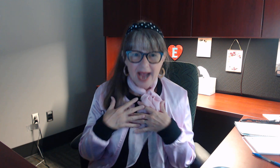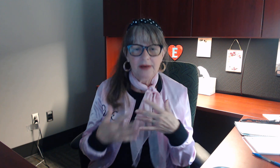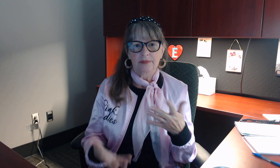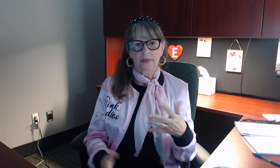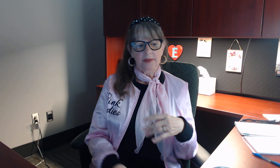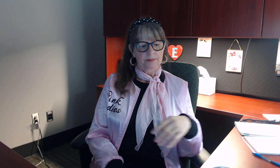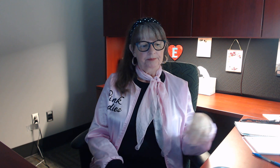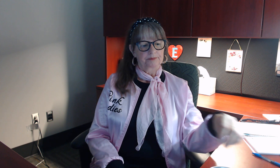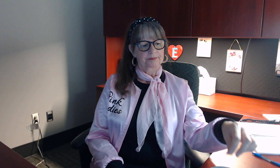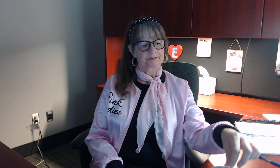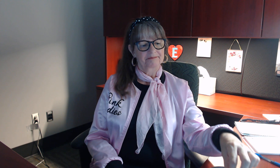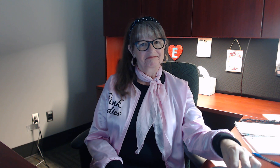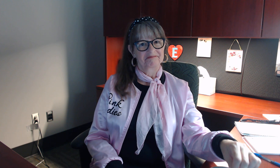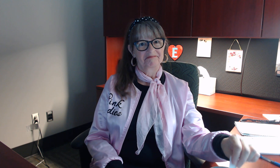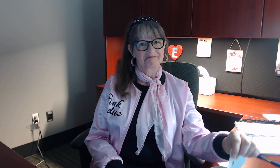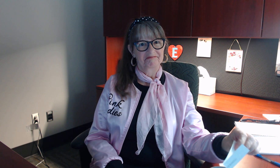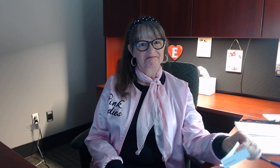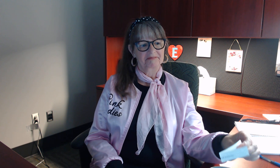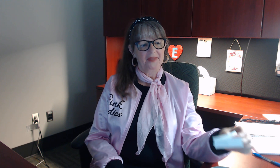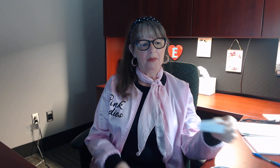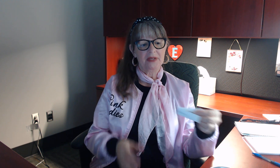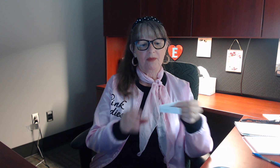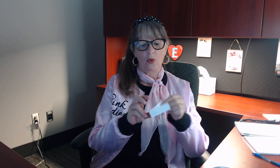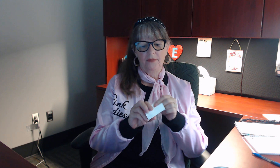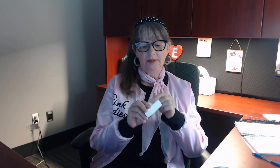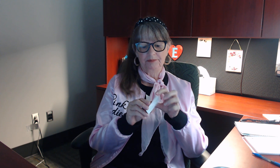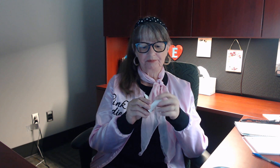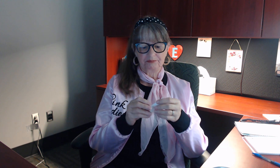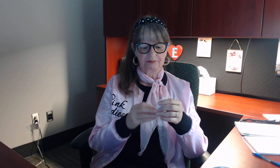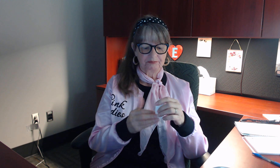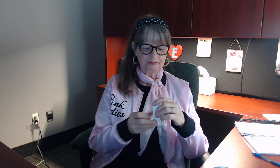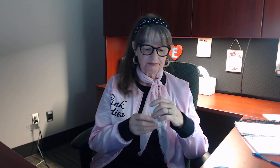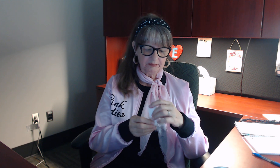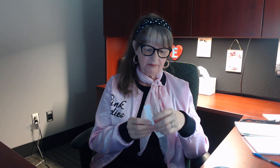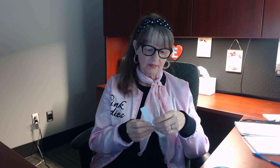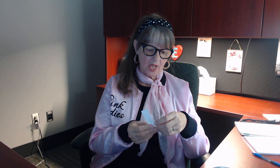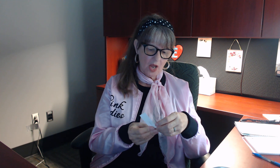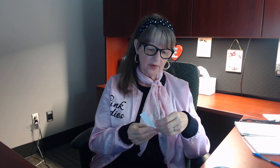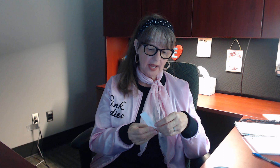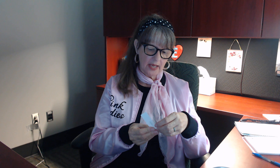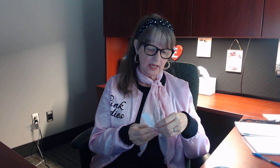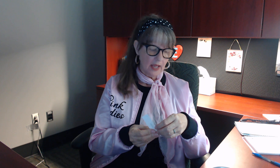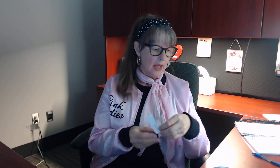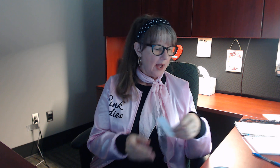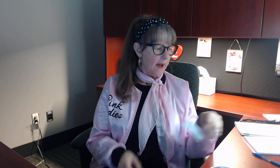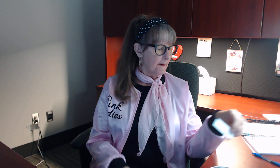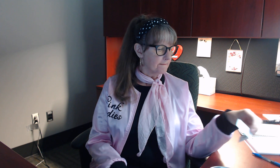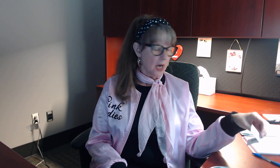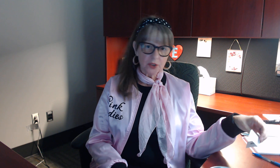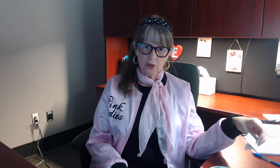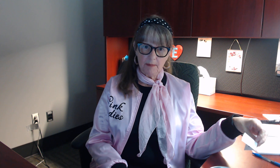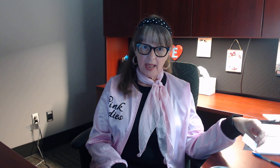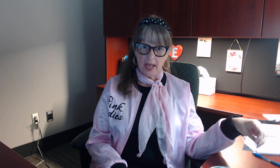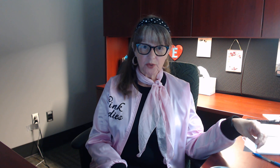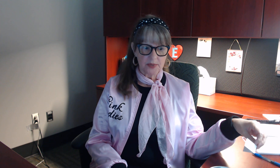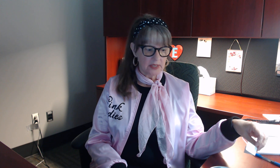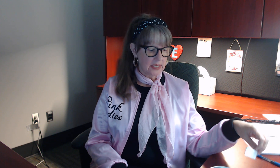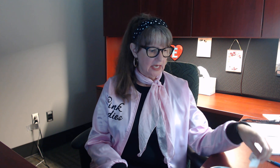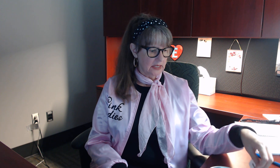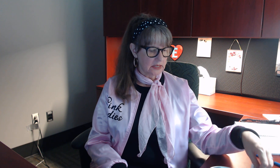Right? That was even more fun. Okay. Monster Mash was a dance, so